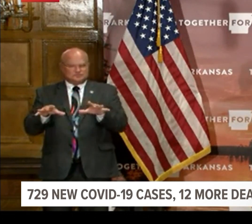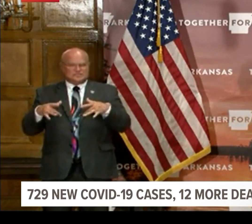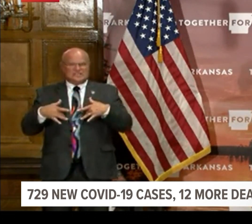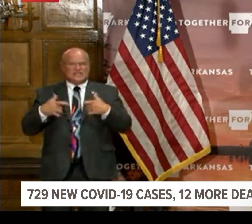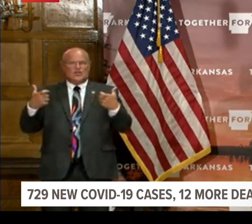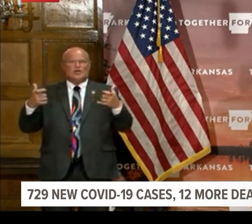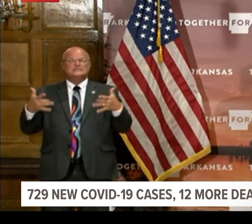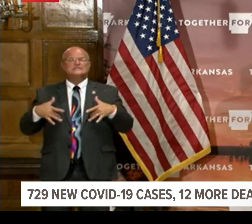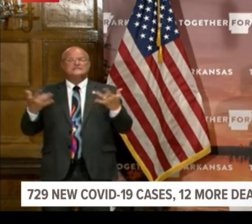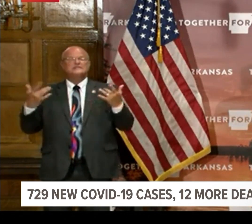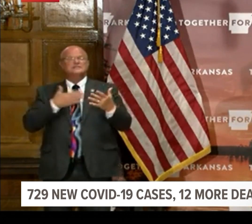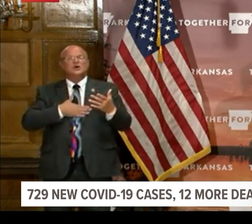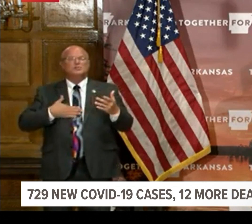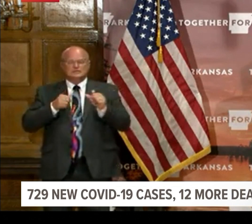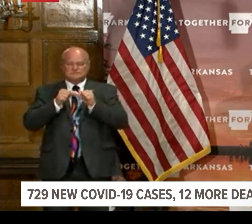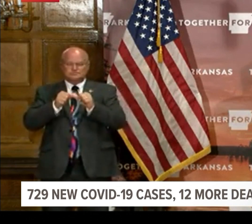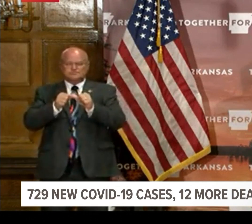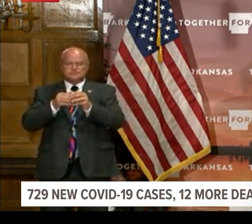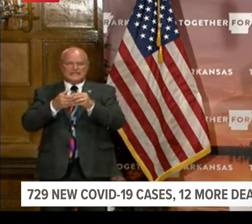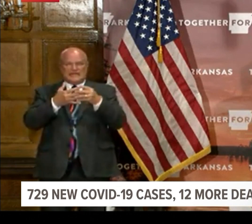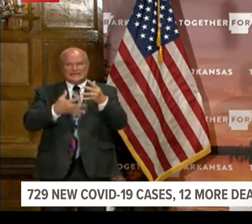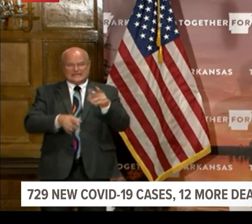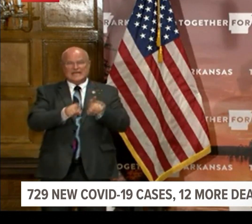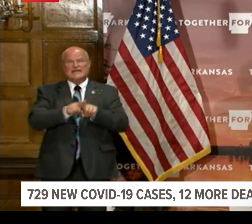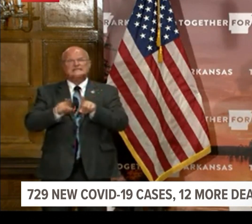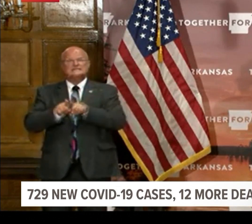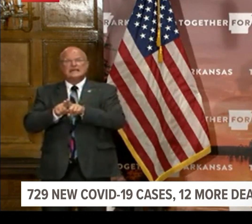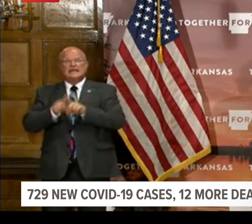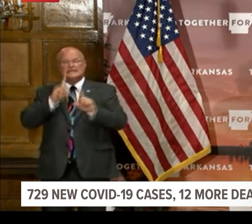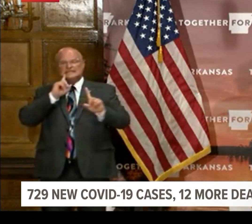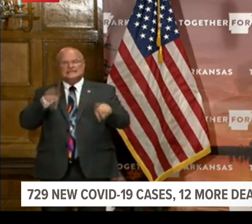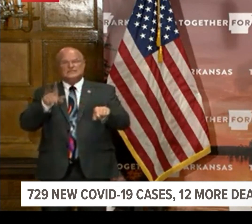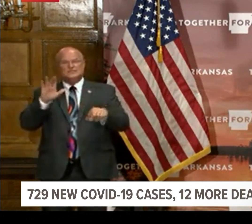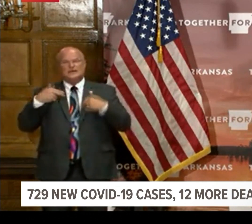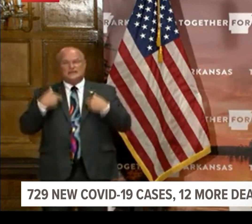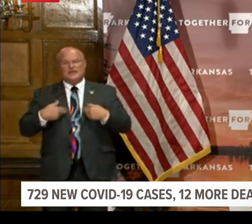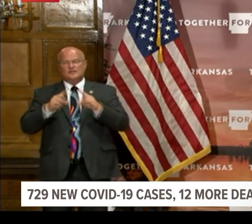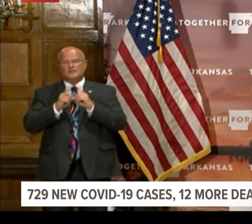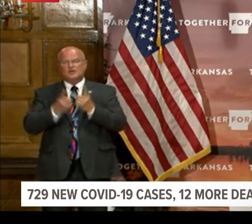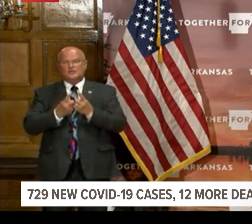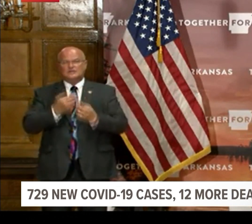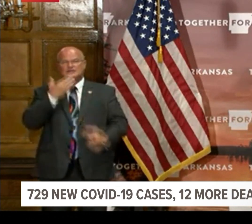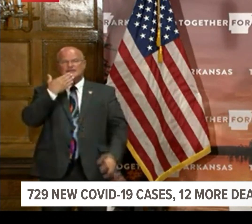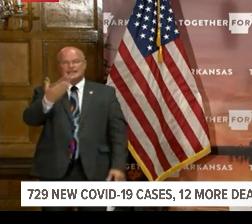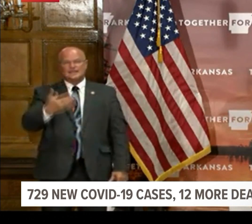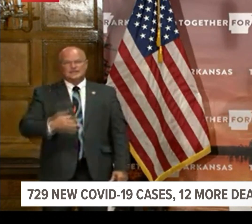events. So please stick to those guidelines as issued by the health department. Thank you.